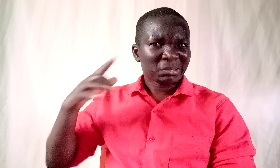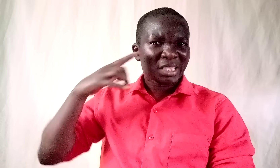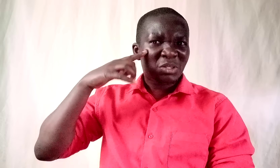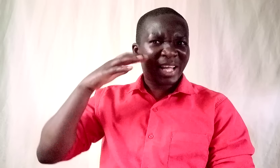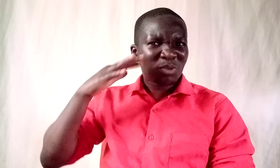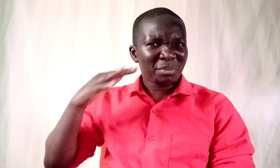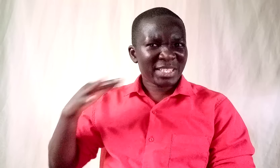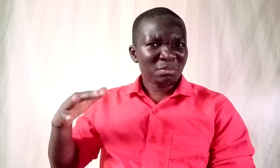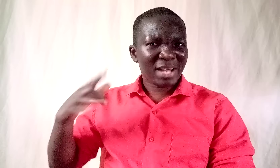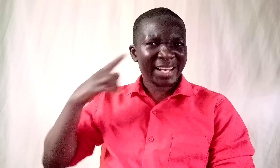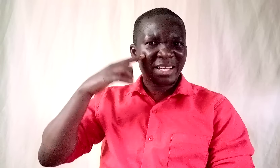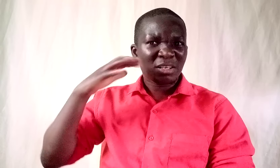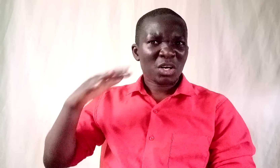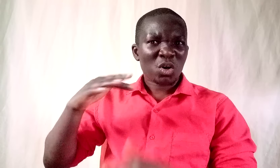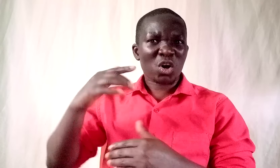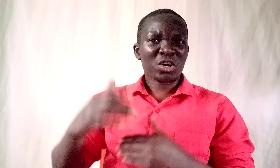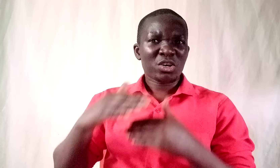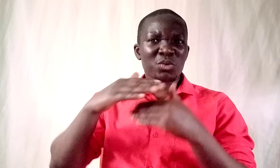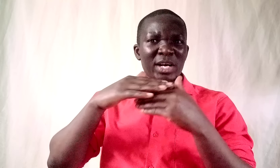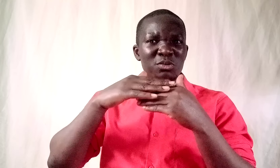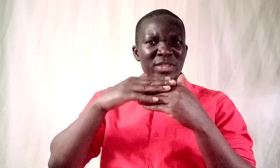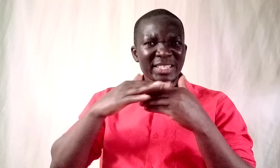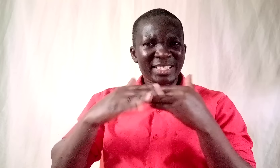So that one means blood. Or you can do this.